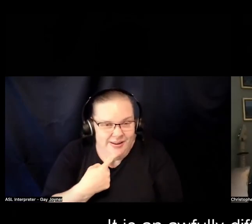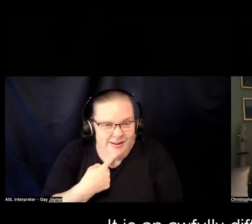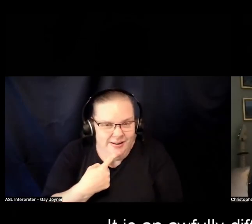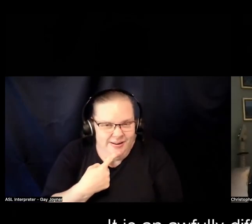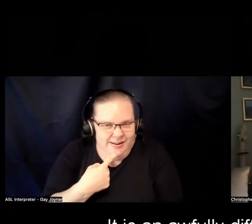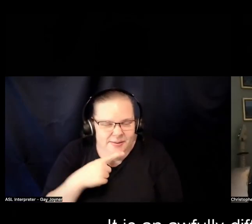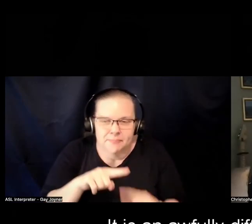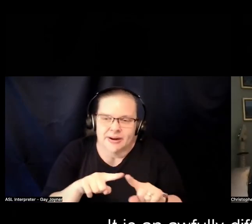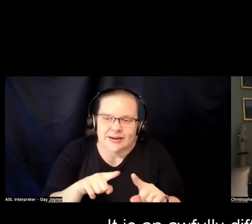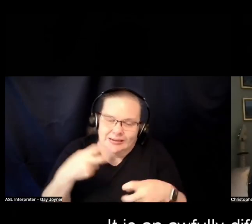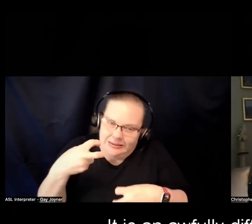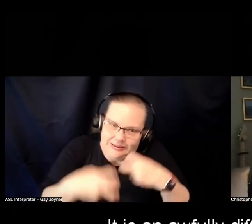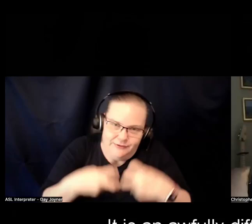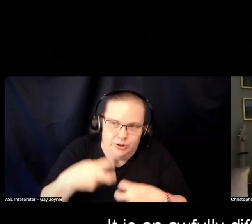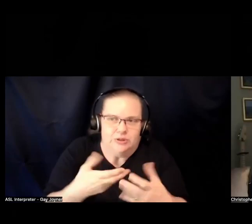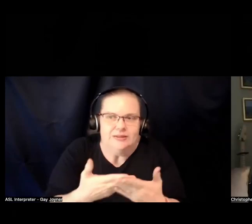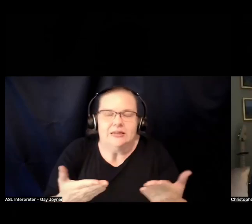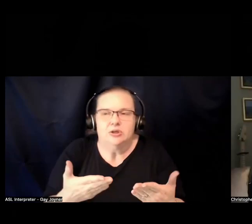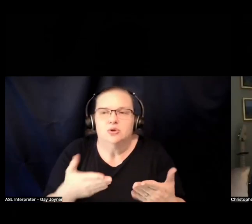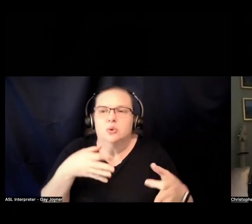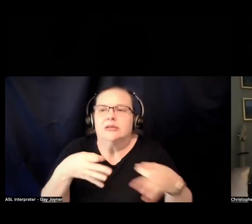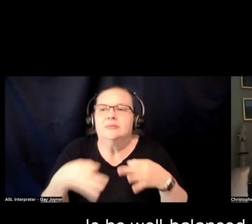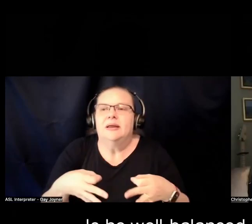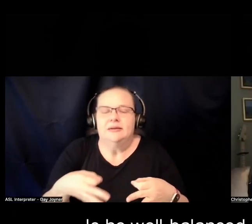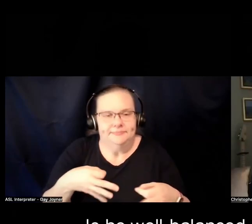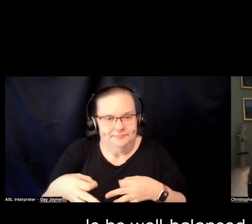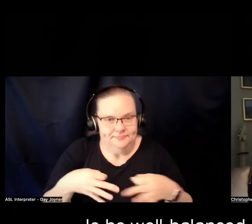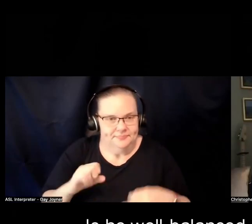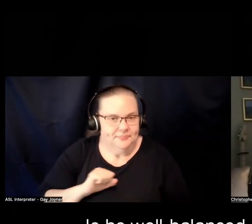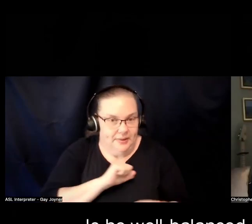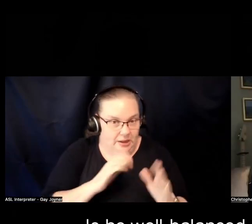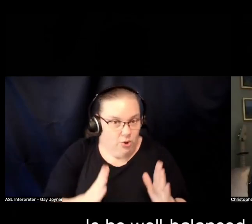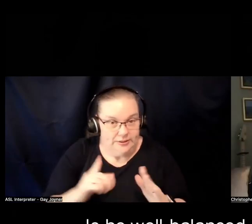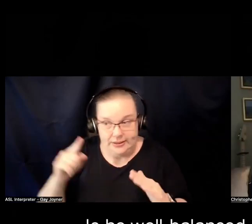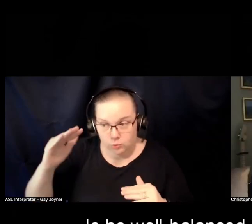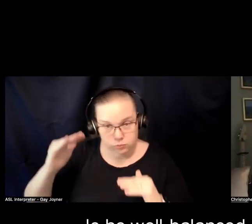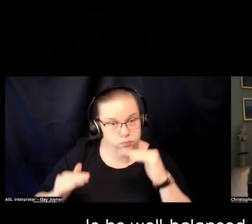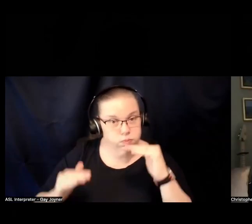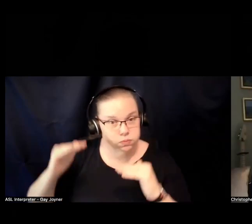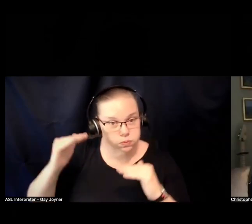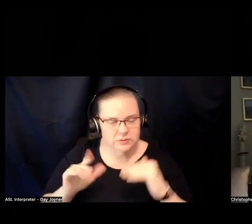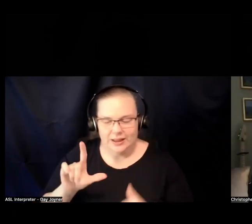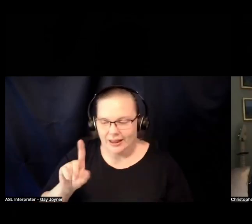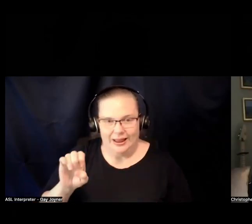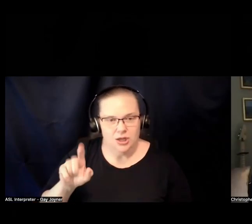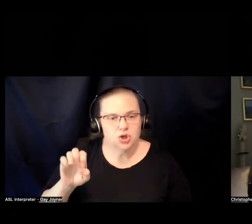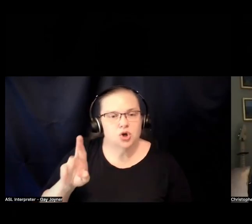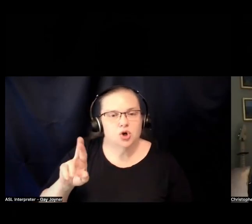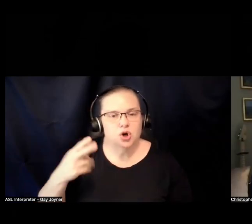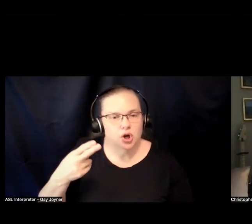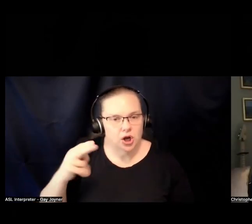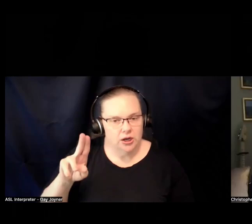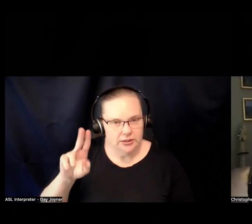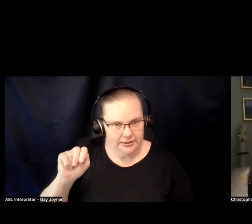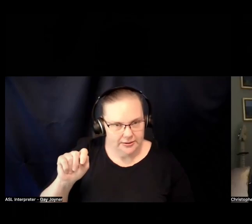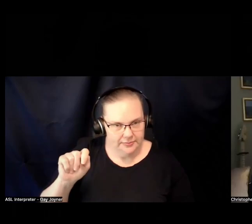is an awfully difficult thing to explain, senators. Is he well balanced? Asked Senator Lester Hunt. Is this going